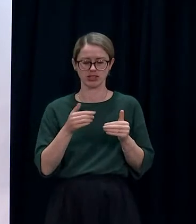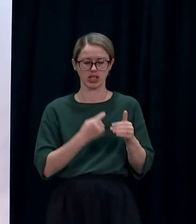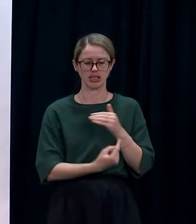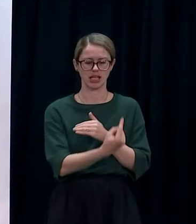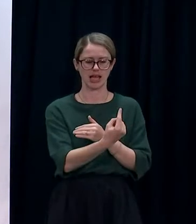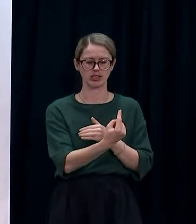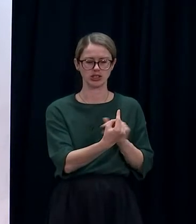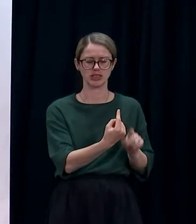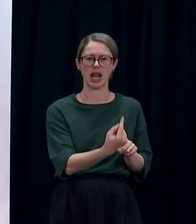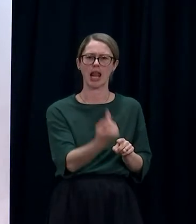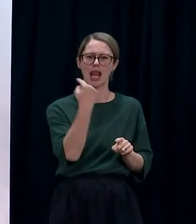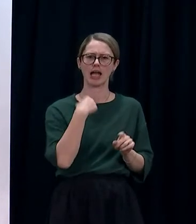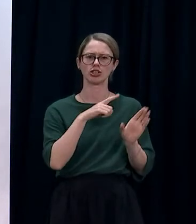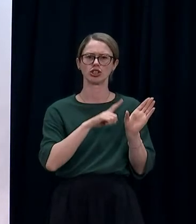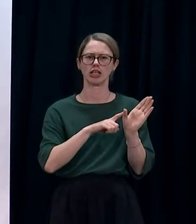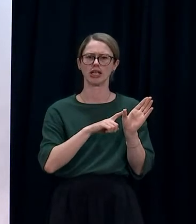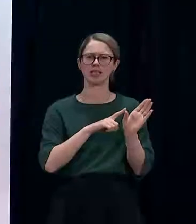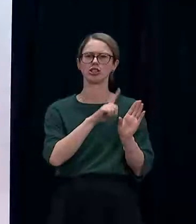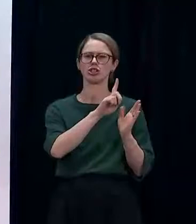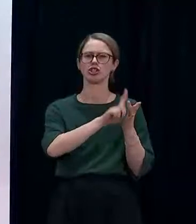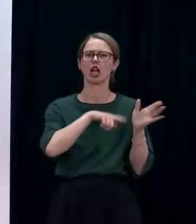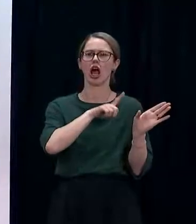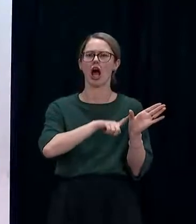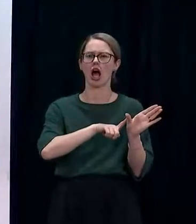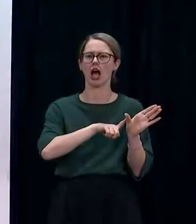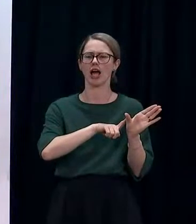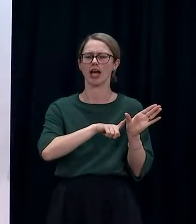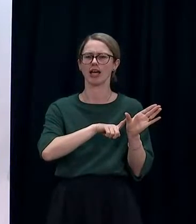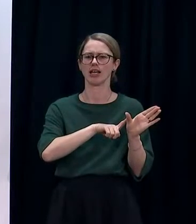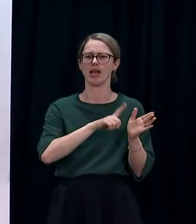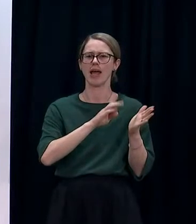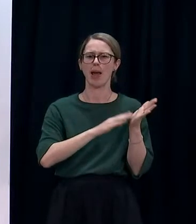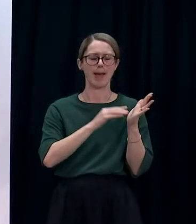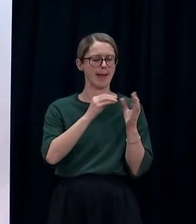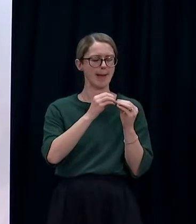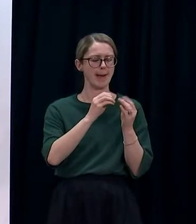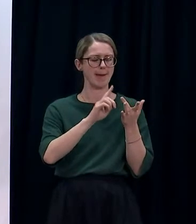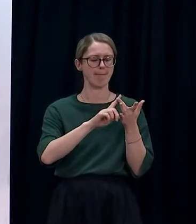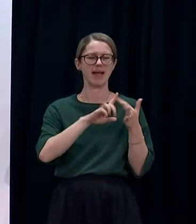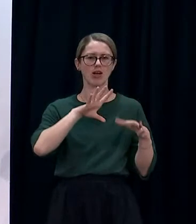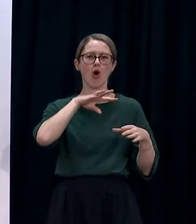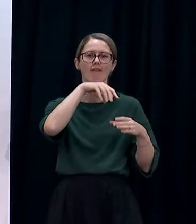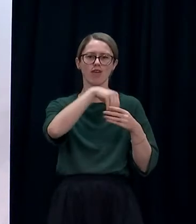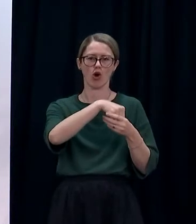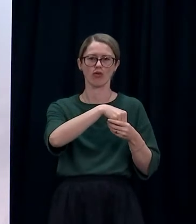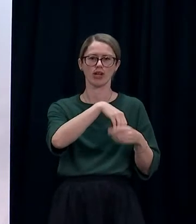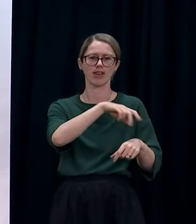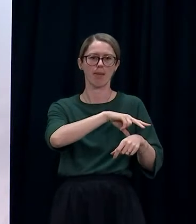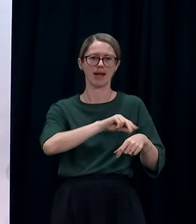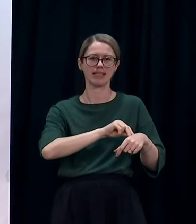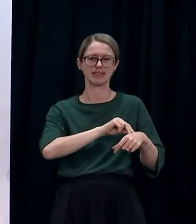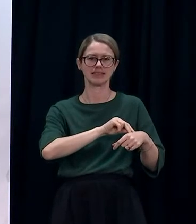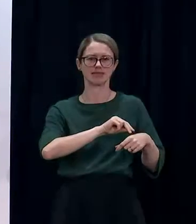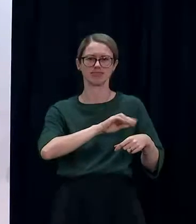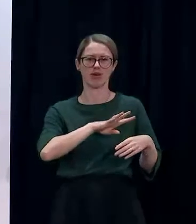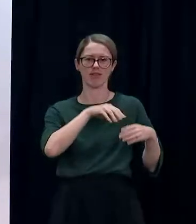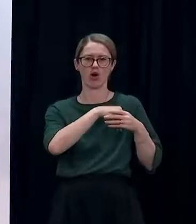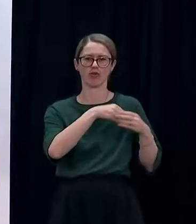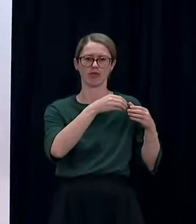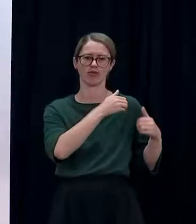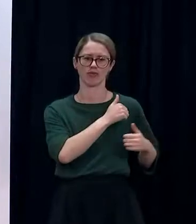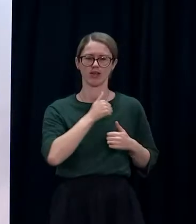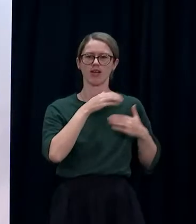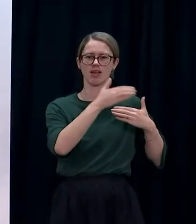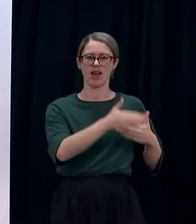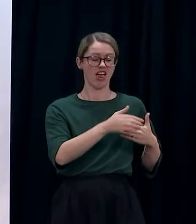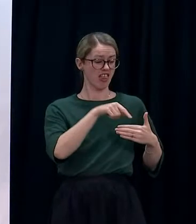in July last year and MB took over and the Defence Force played an increased role, this is the first time since then that